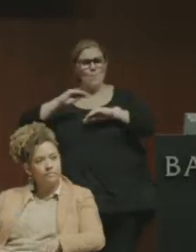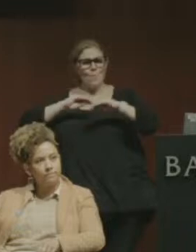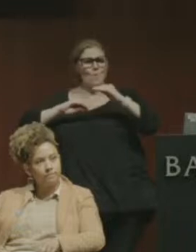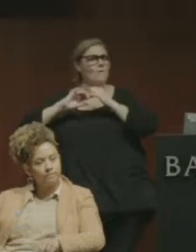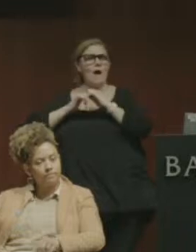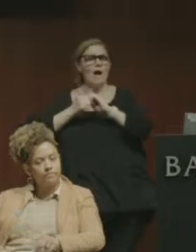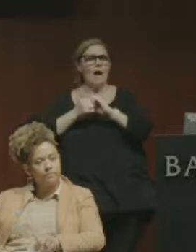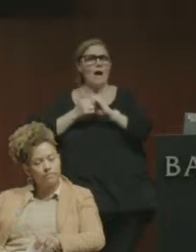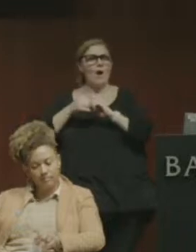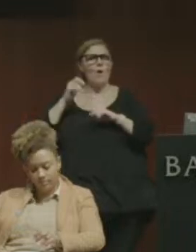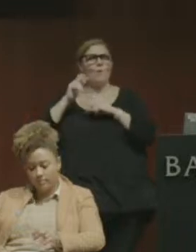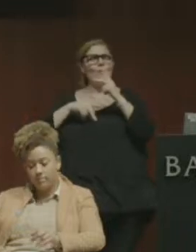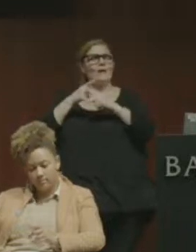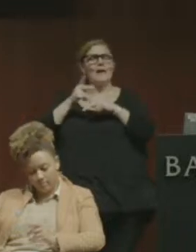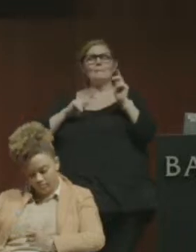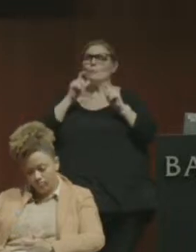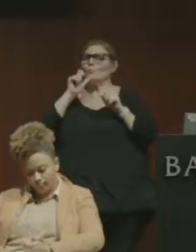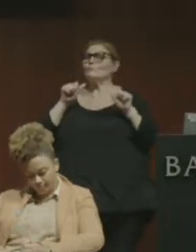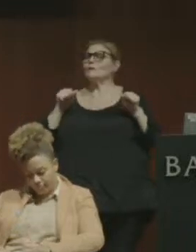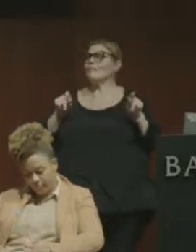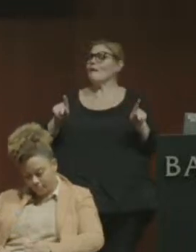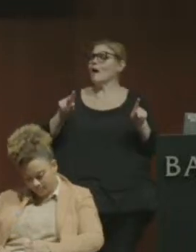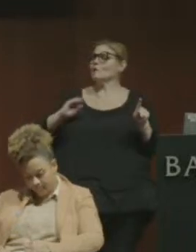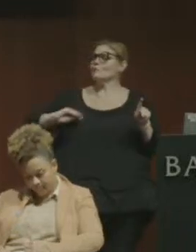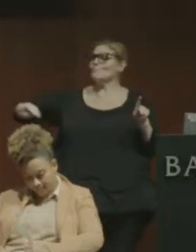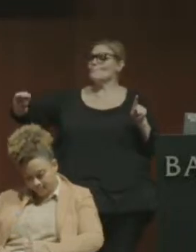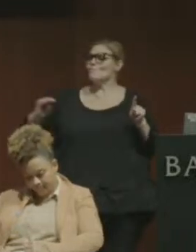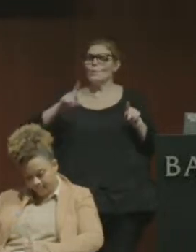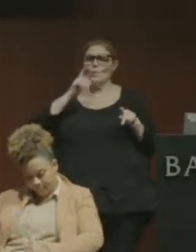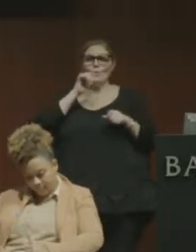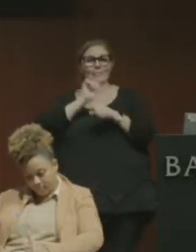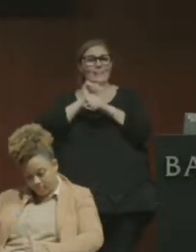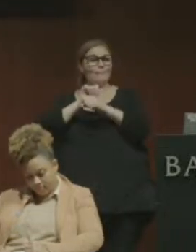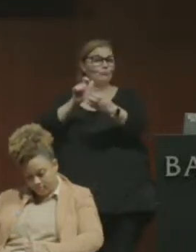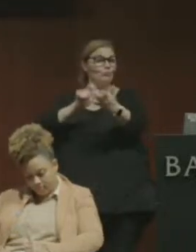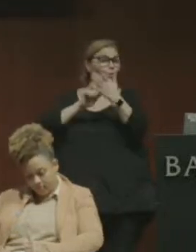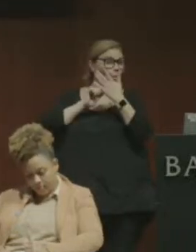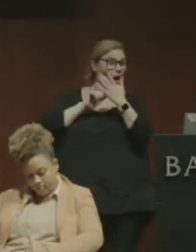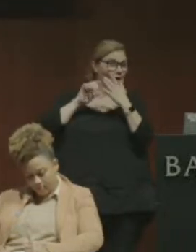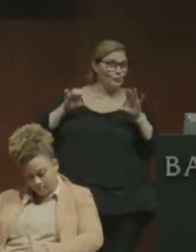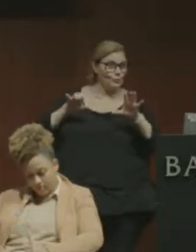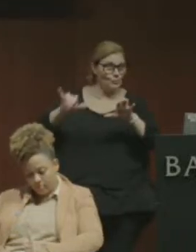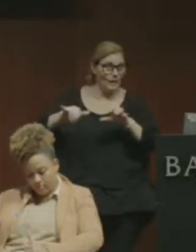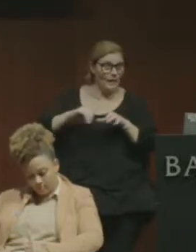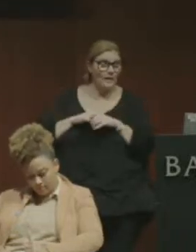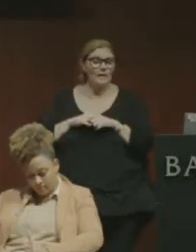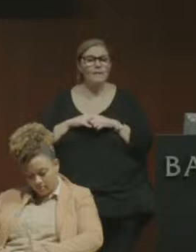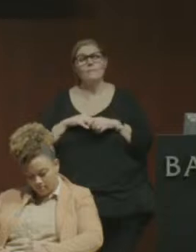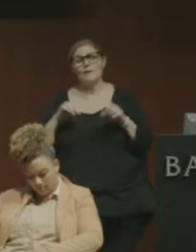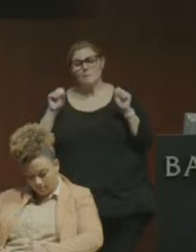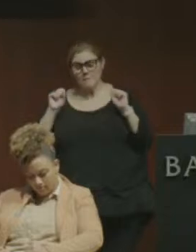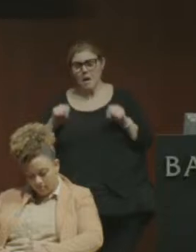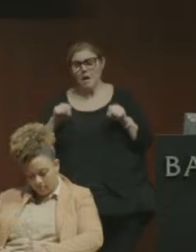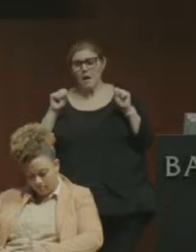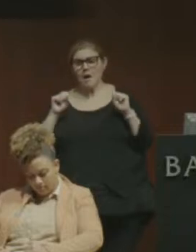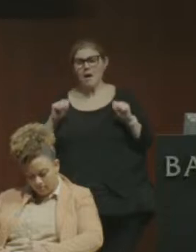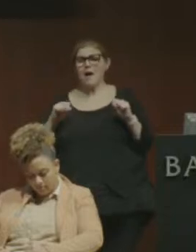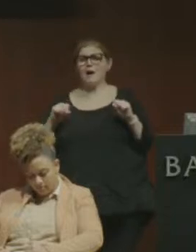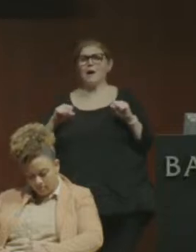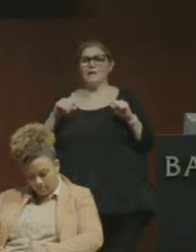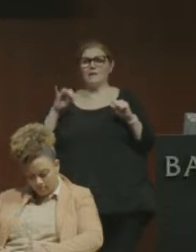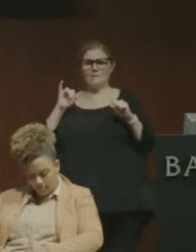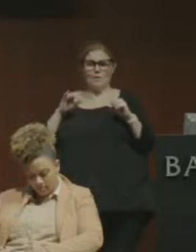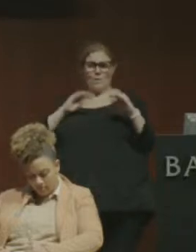what kind of people and who's allowed to move and whose labor is required to move. There are possibilities and imperatives